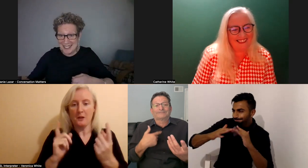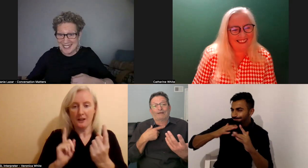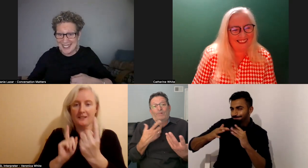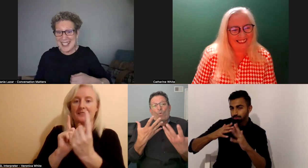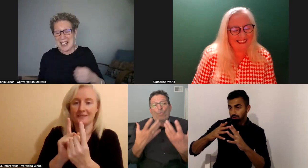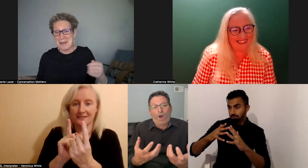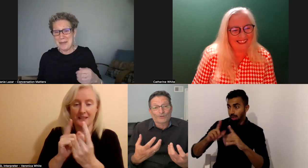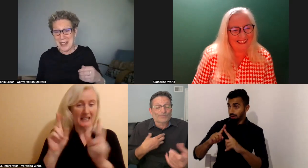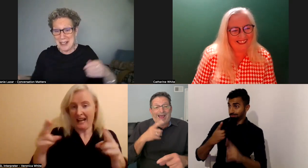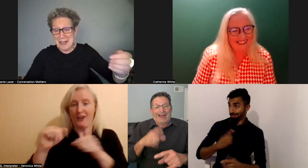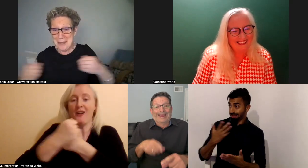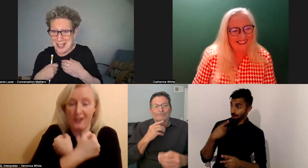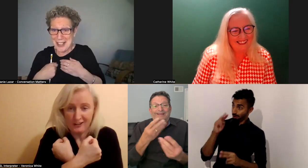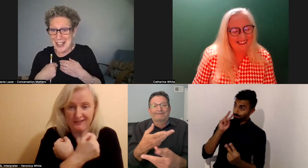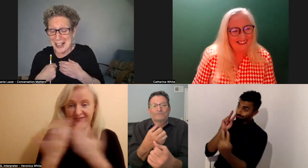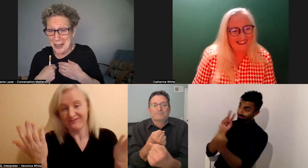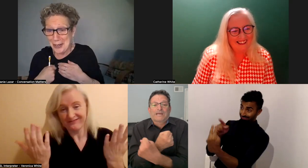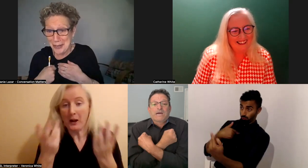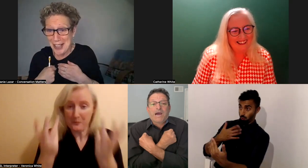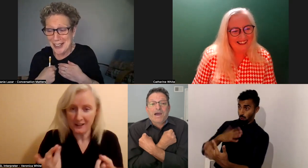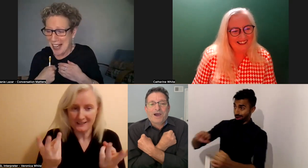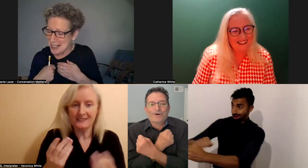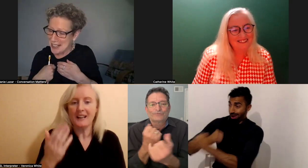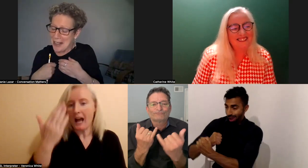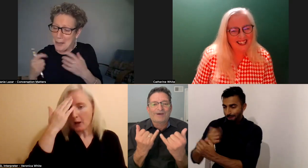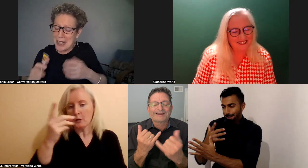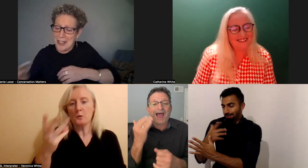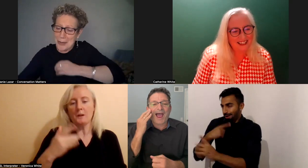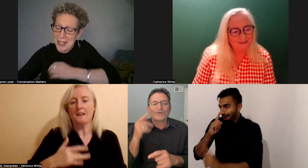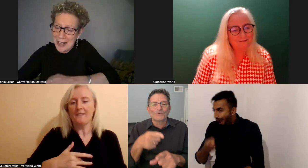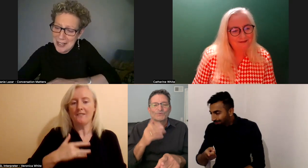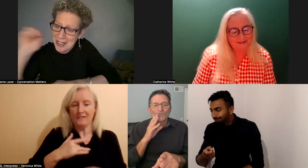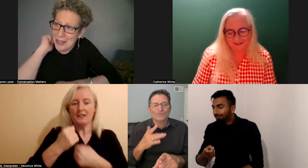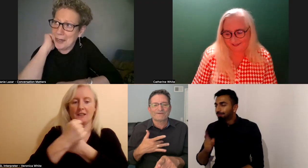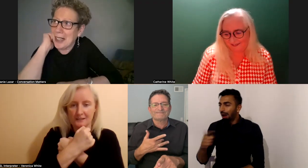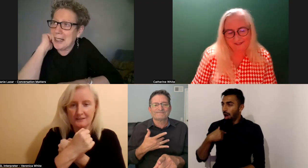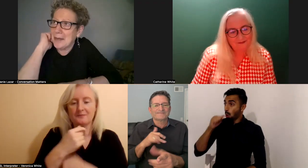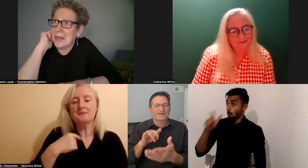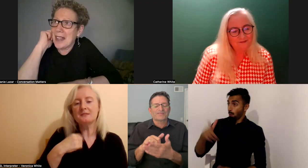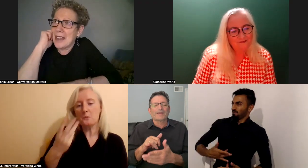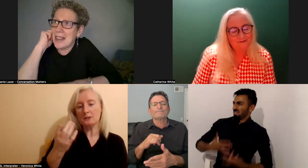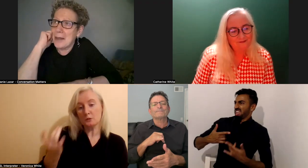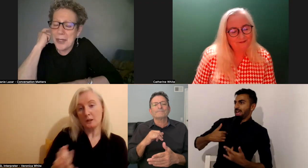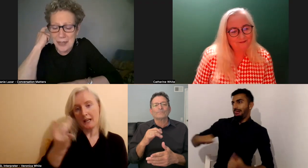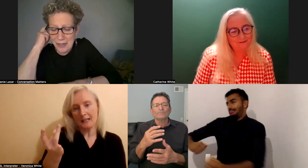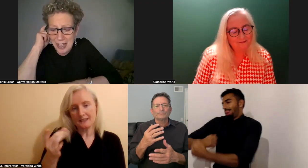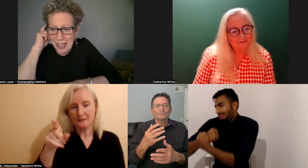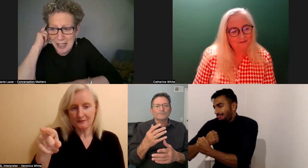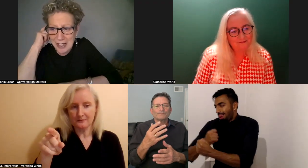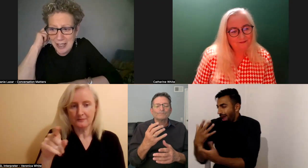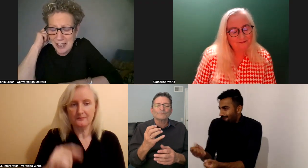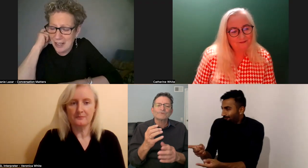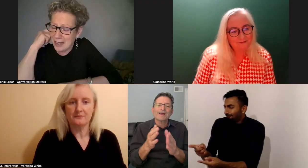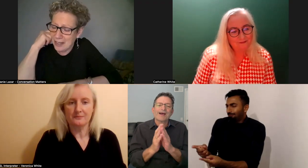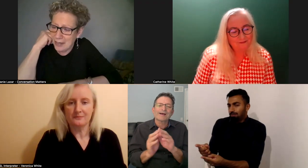hug. But I know you'll feel that. But I just want to ask you, there wasn't